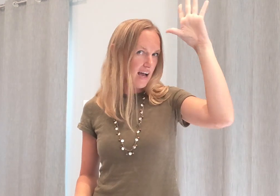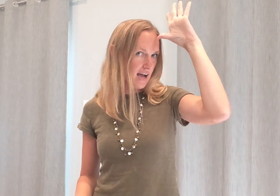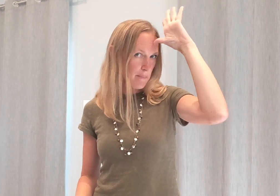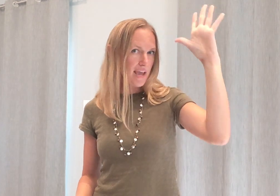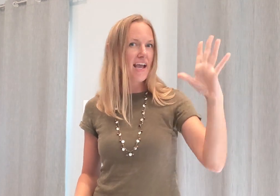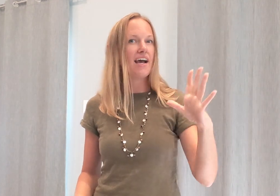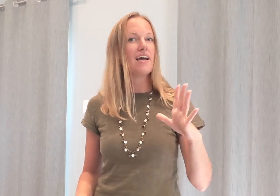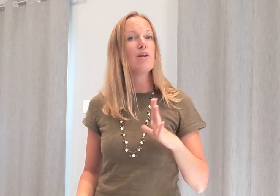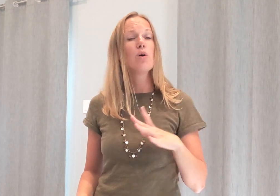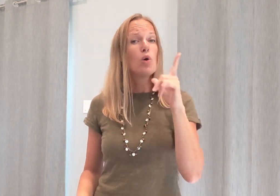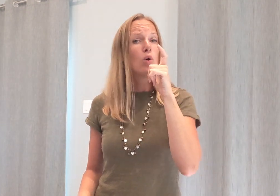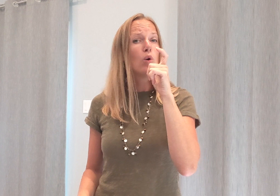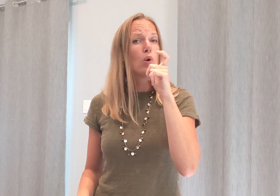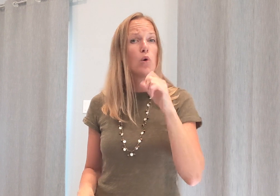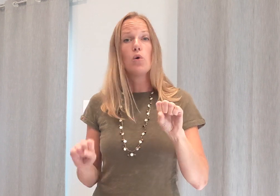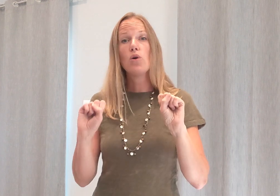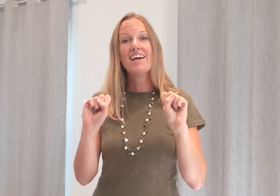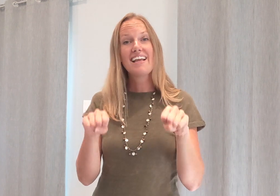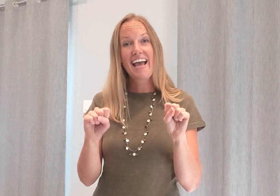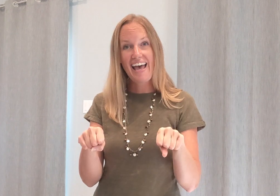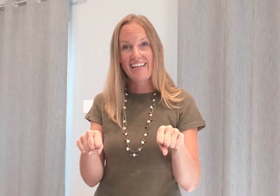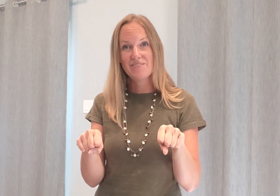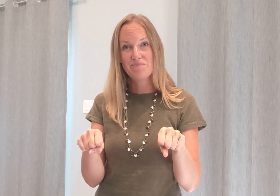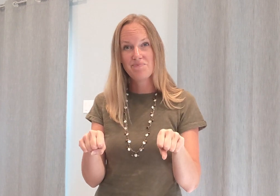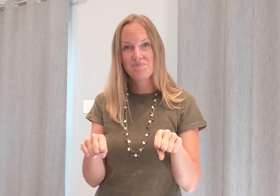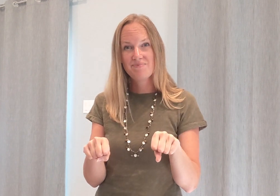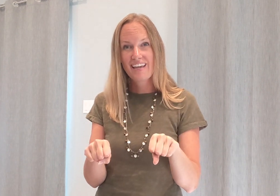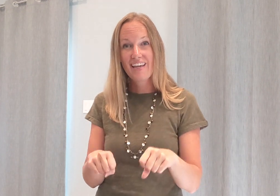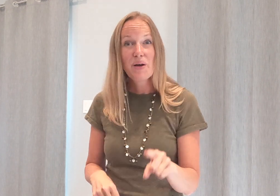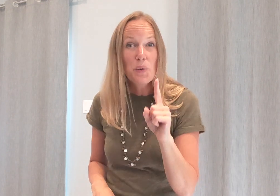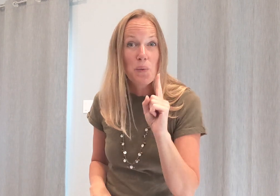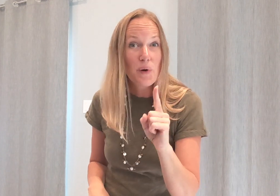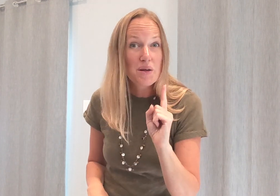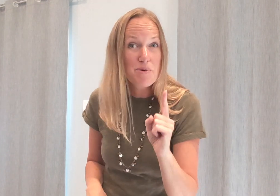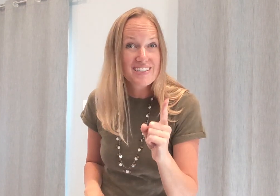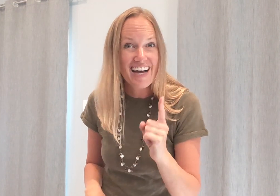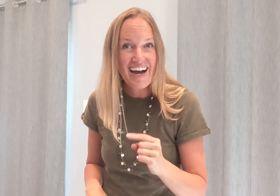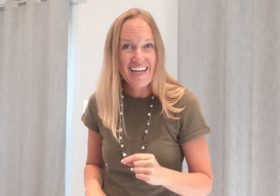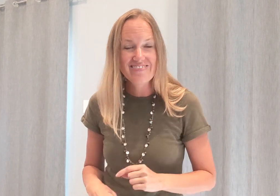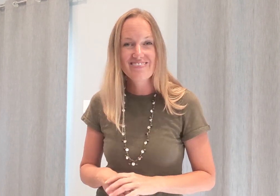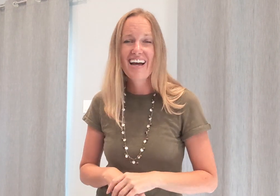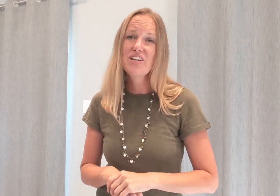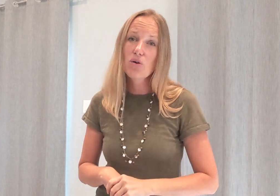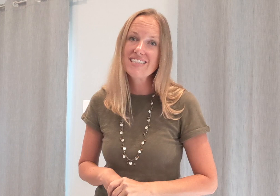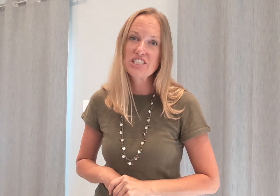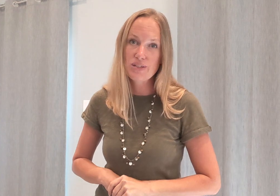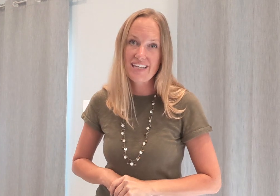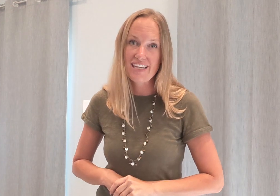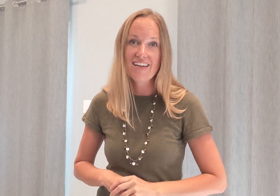a man who can. Okay, one more time. I know it's tricky.